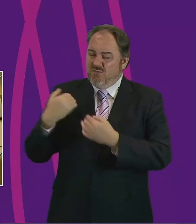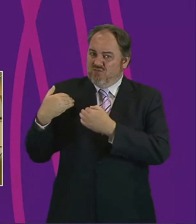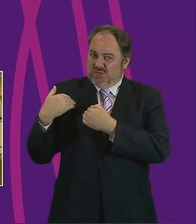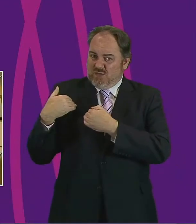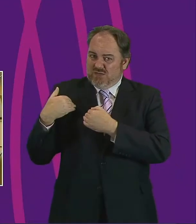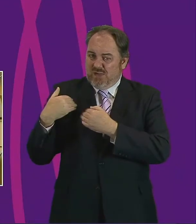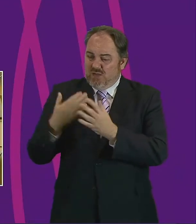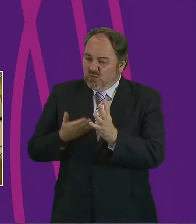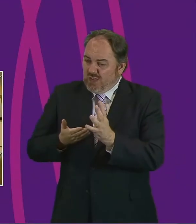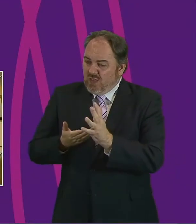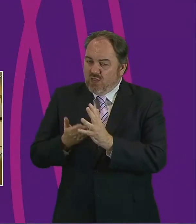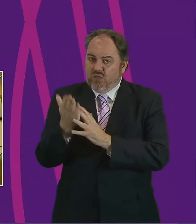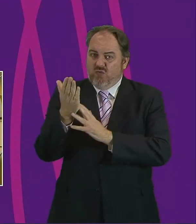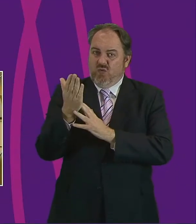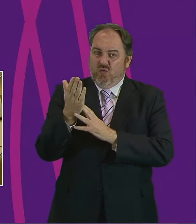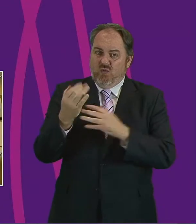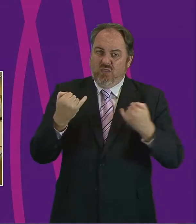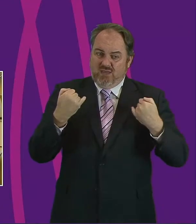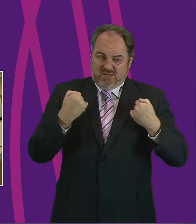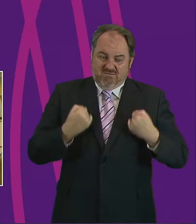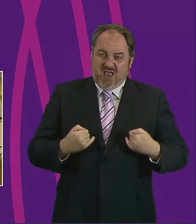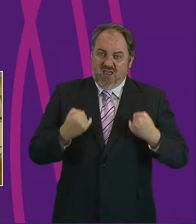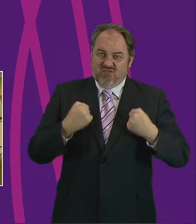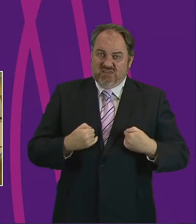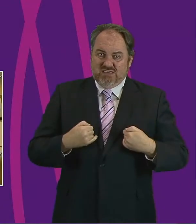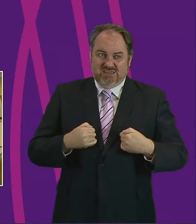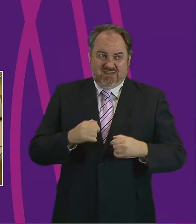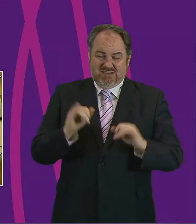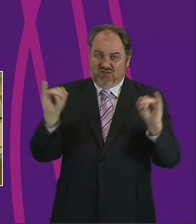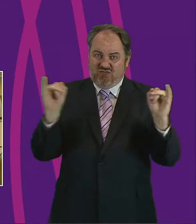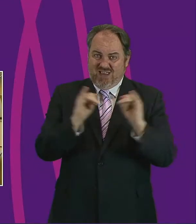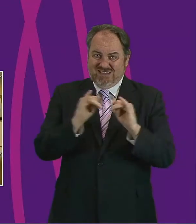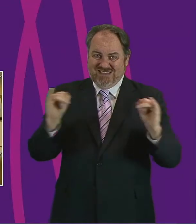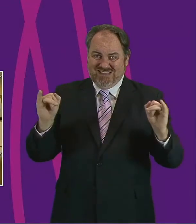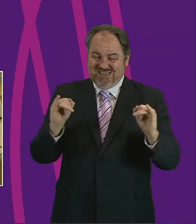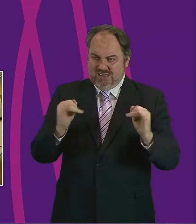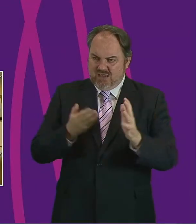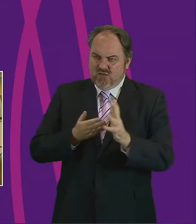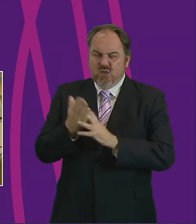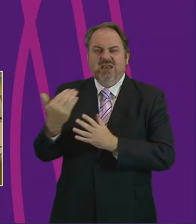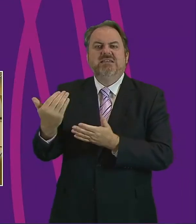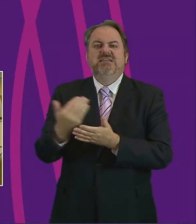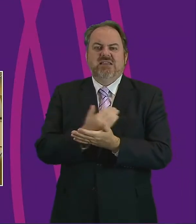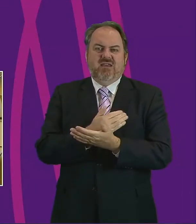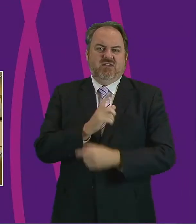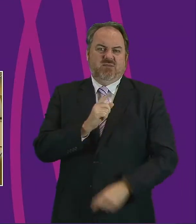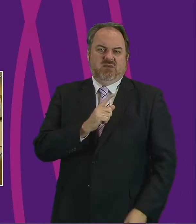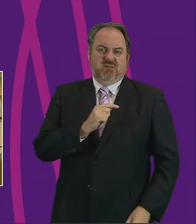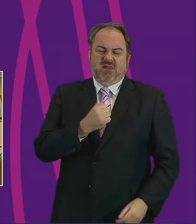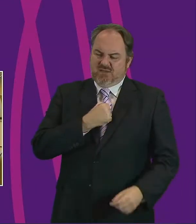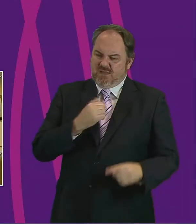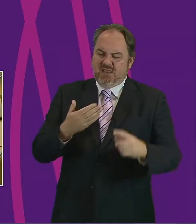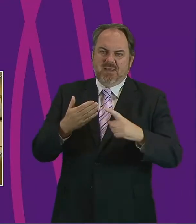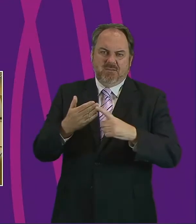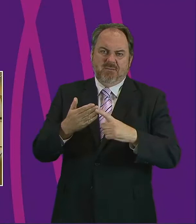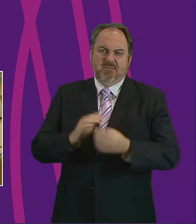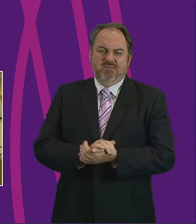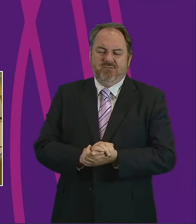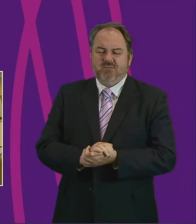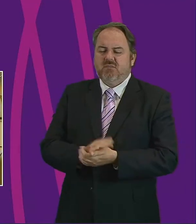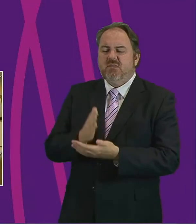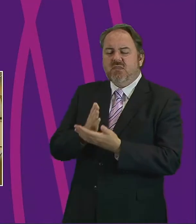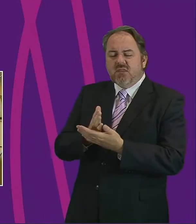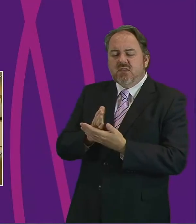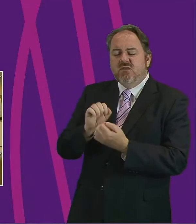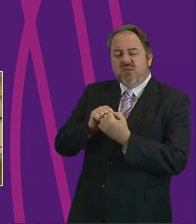crisis as safely as possible. We have two strands in education in place right now. Firstly, in common